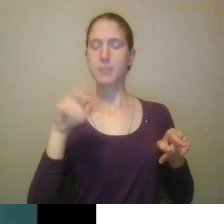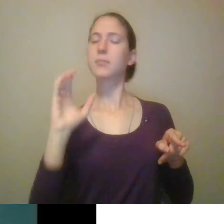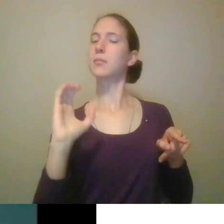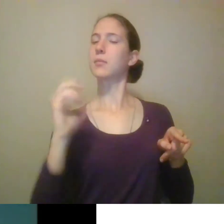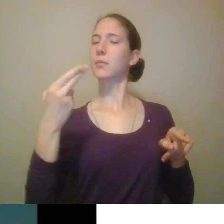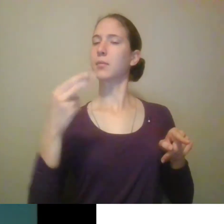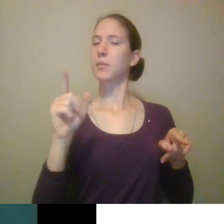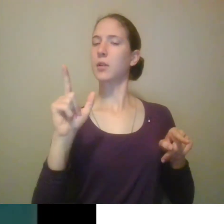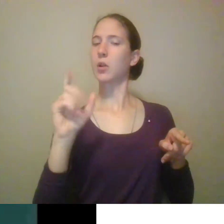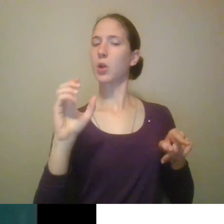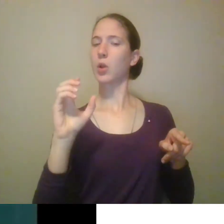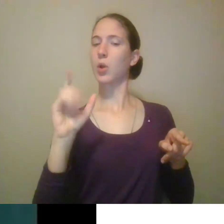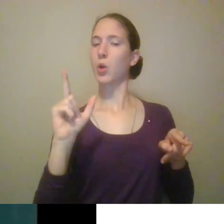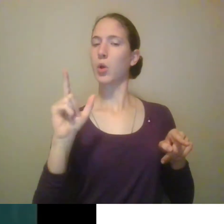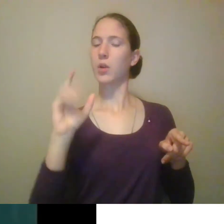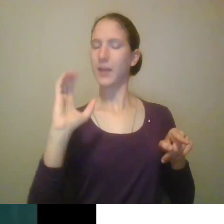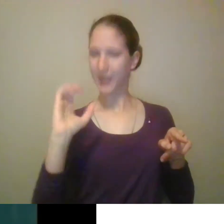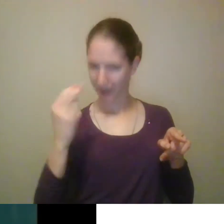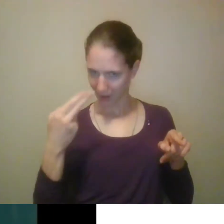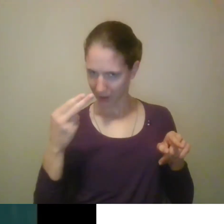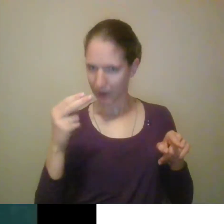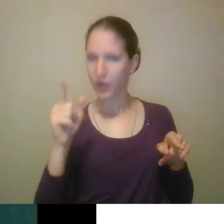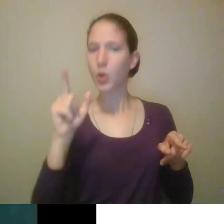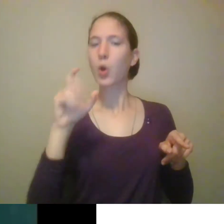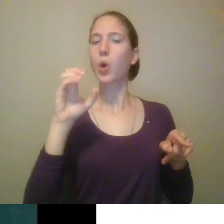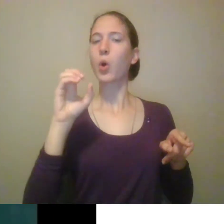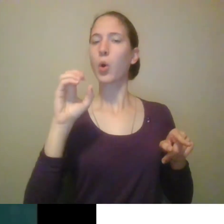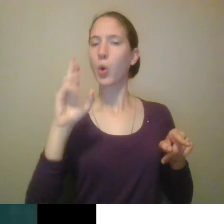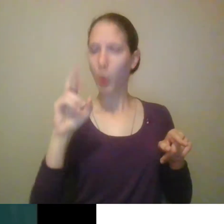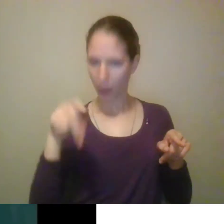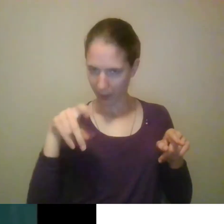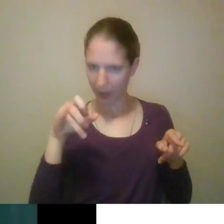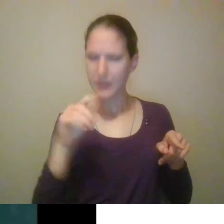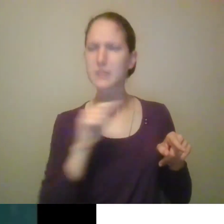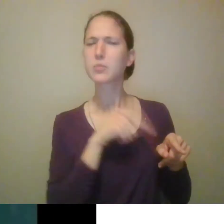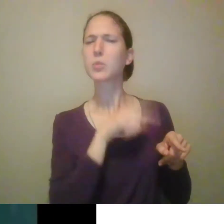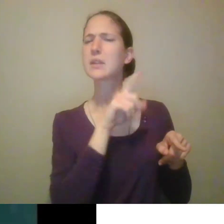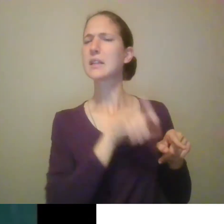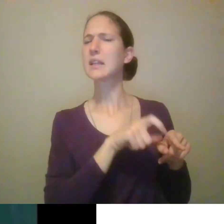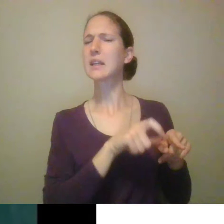All right? And this again is the chloroplast.